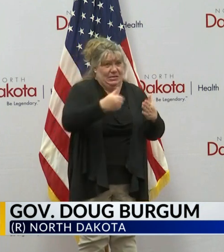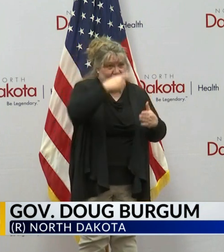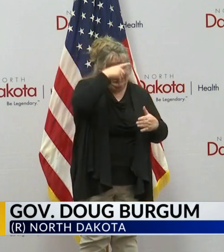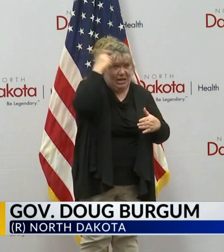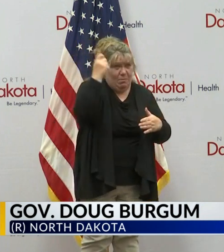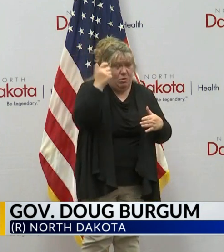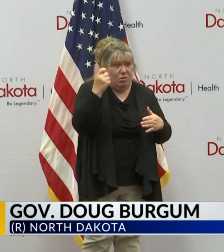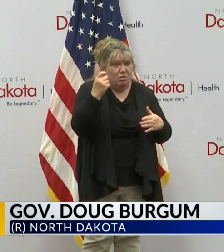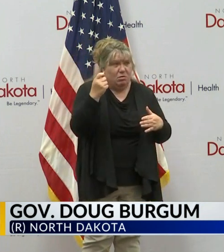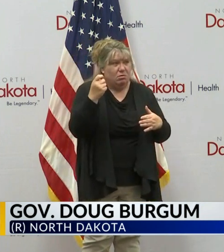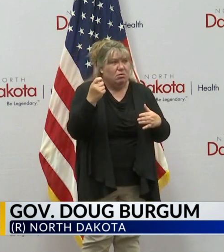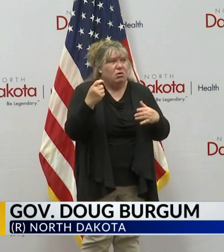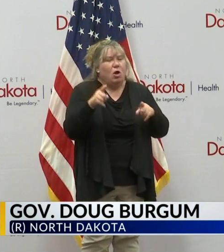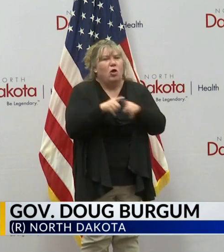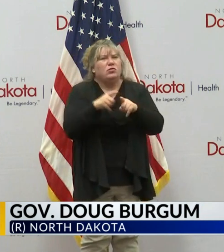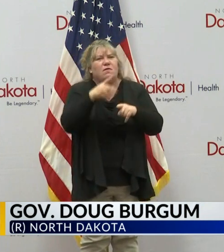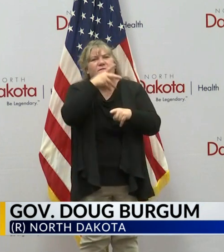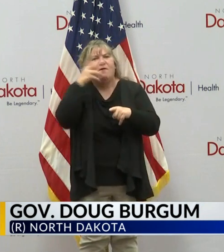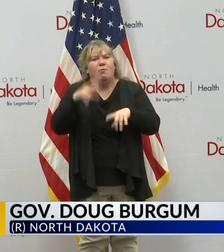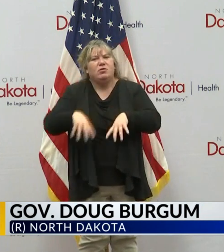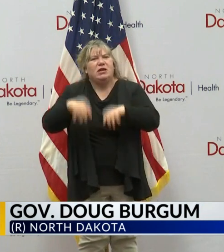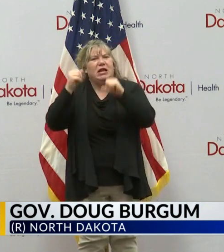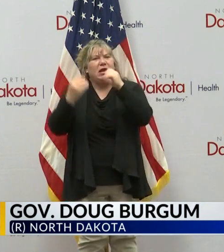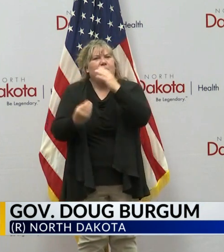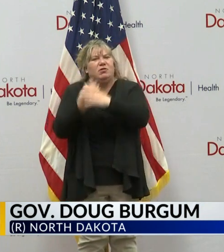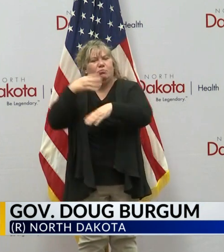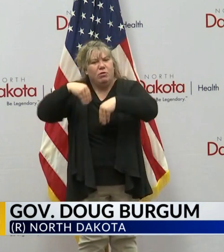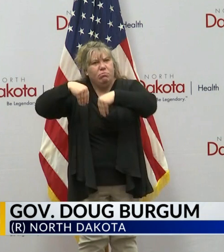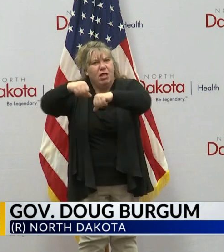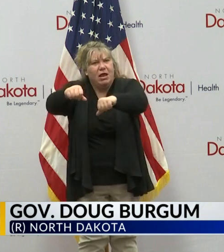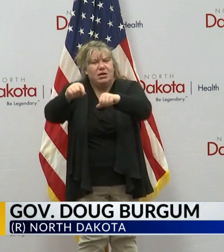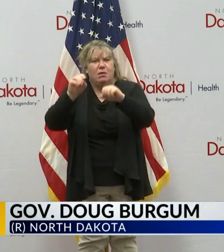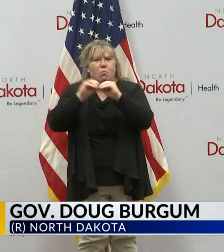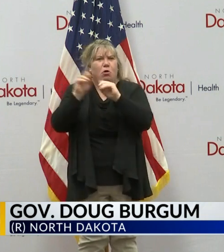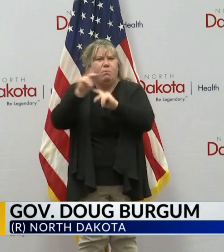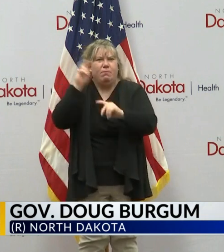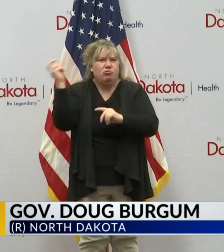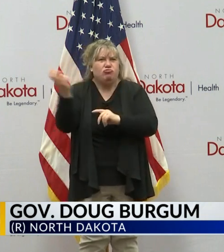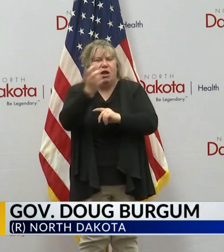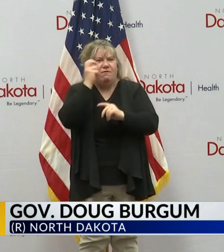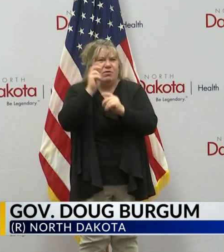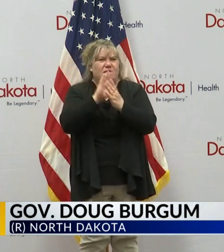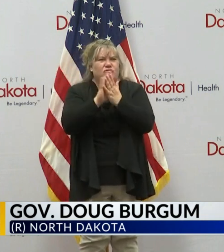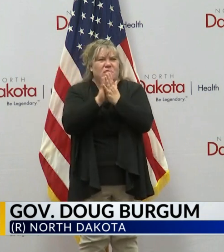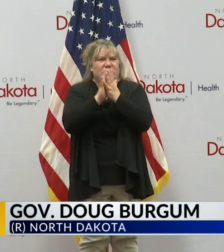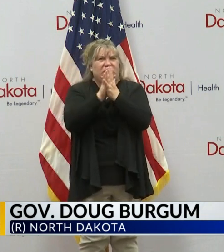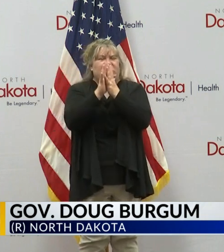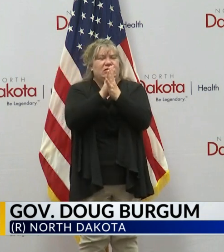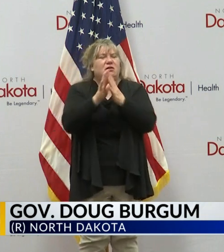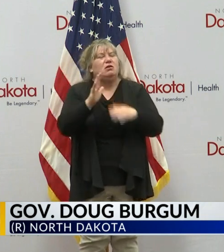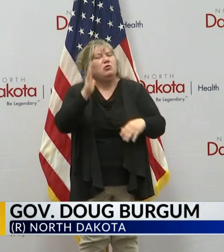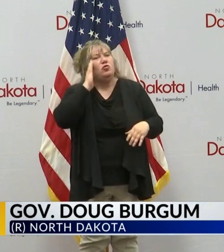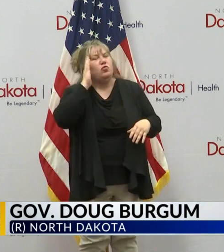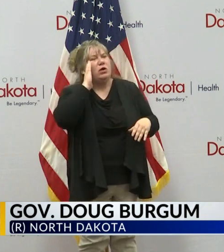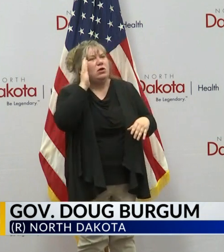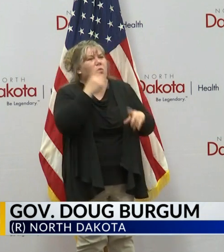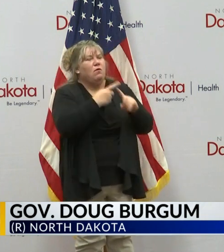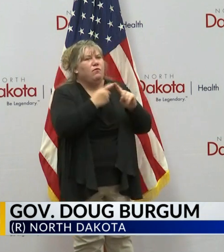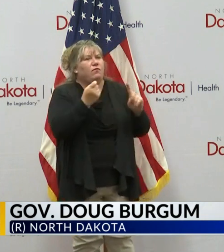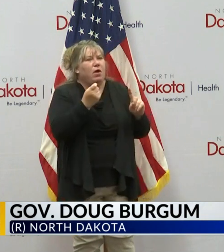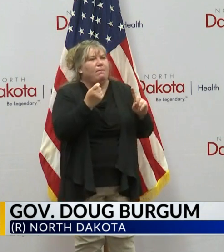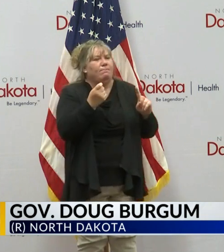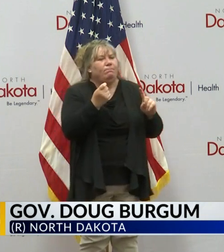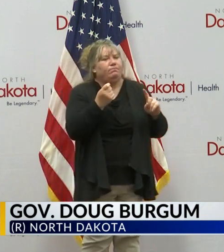spring work for farmers, more people on the road. We've talked about, we know that we had a huge drop